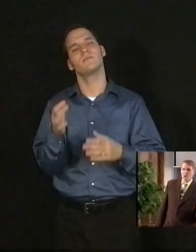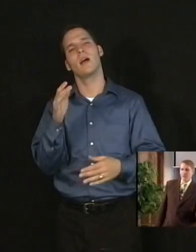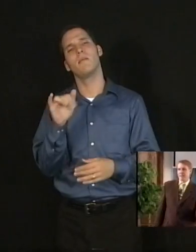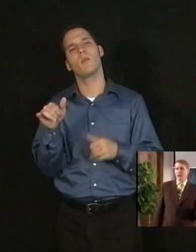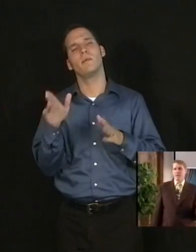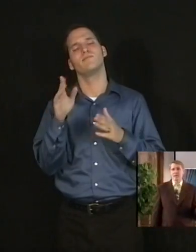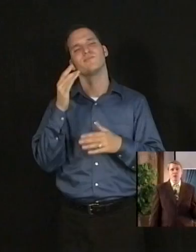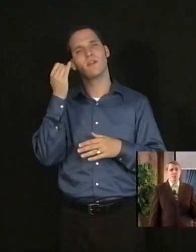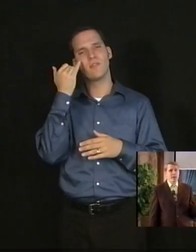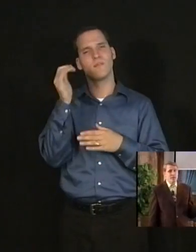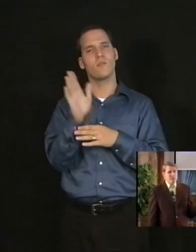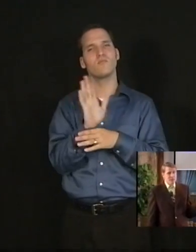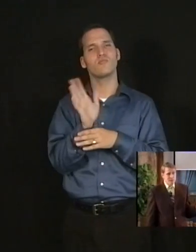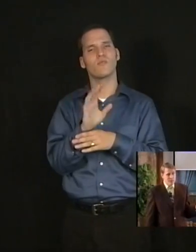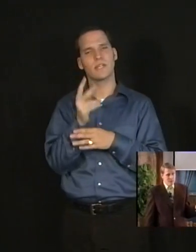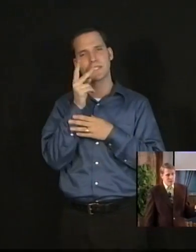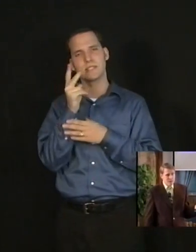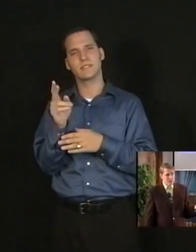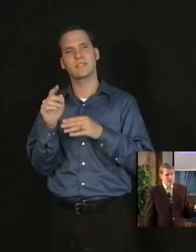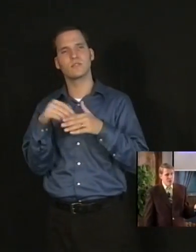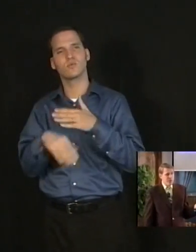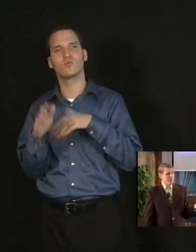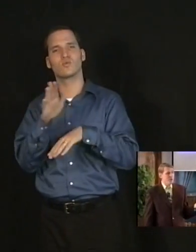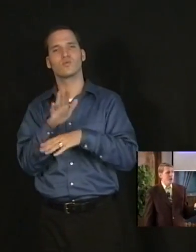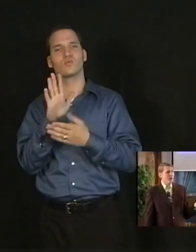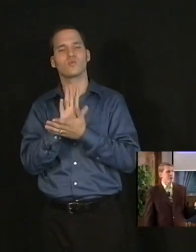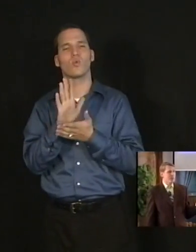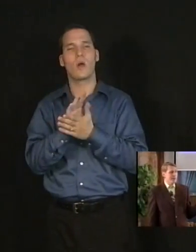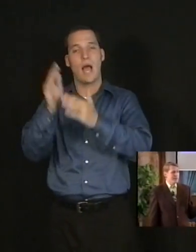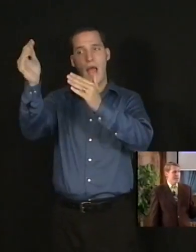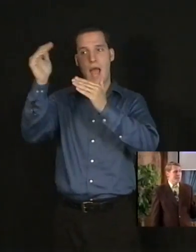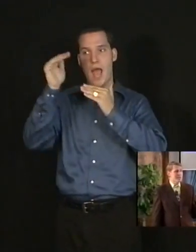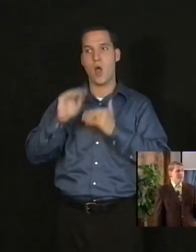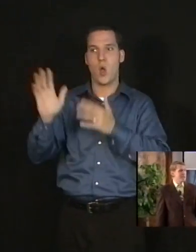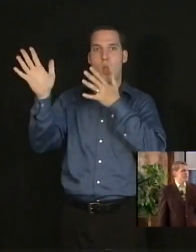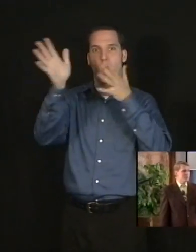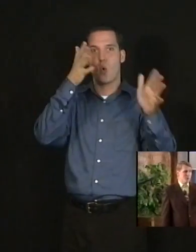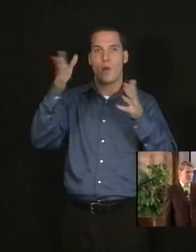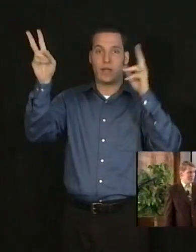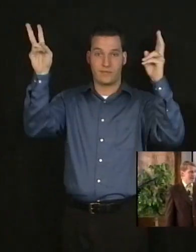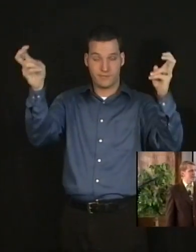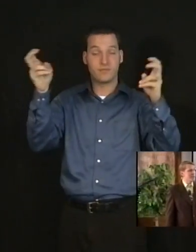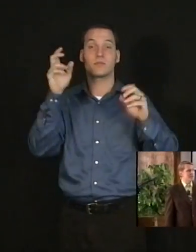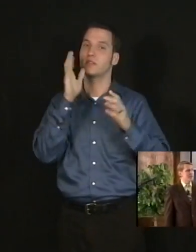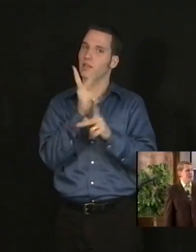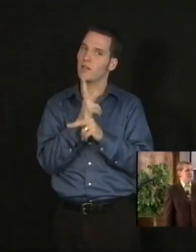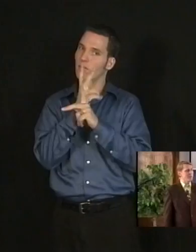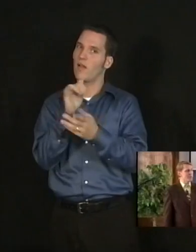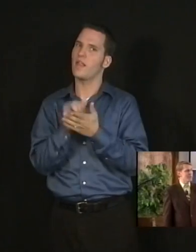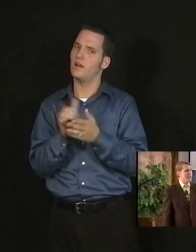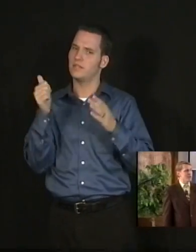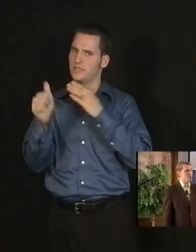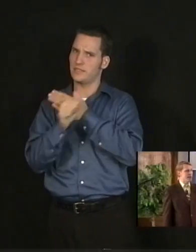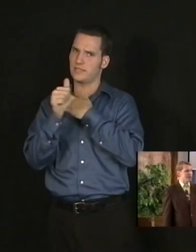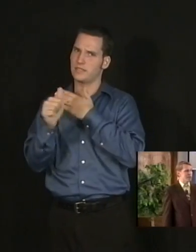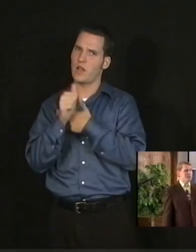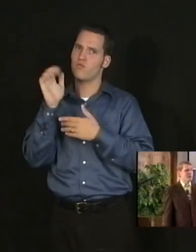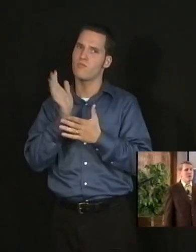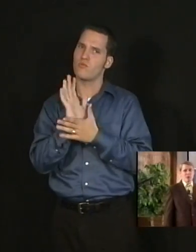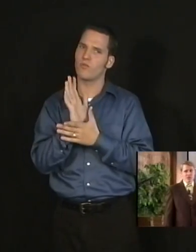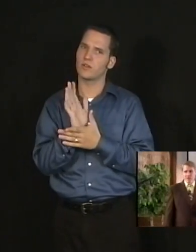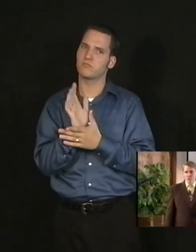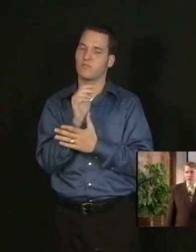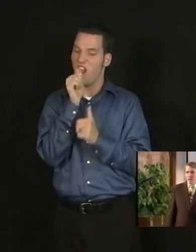your school called Inherit the Wind, you better be real careful about that. That's a dangerous movie. That does everything they can. It